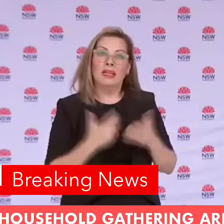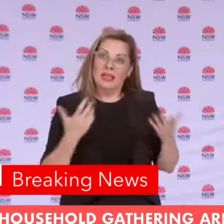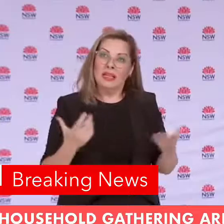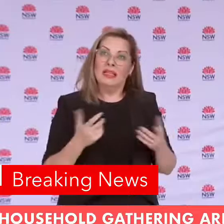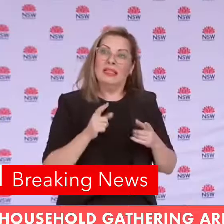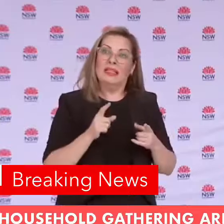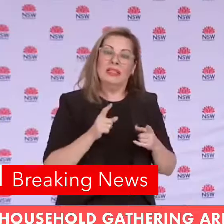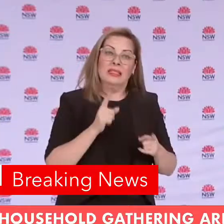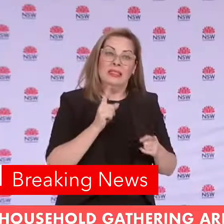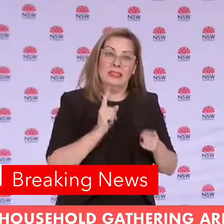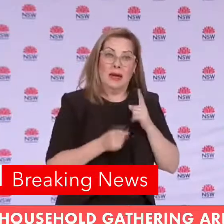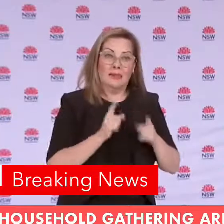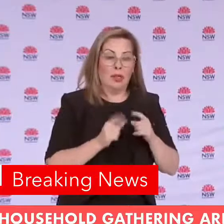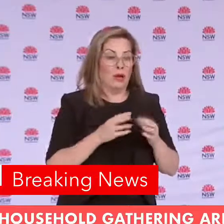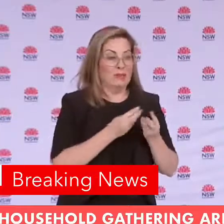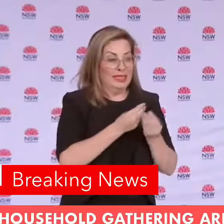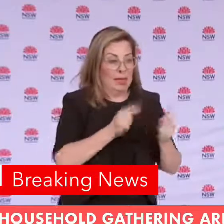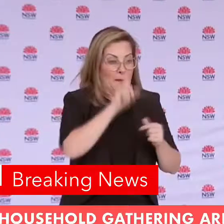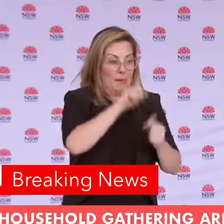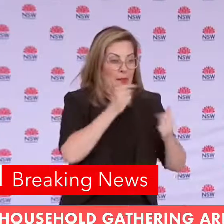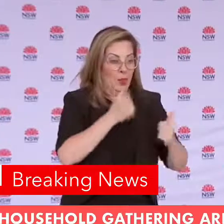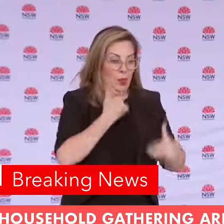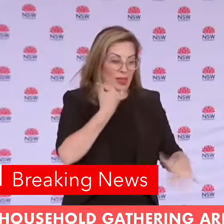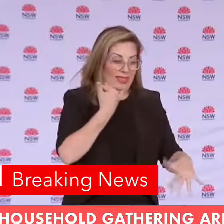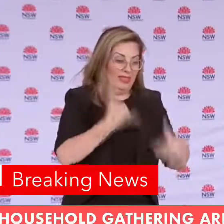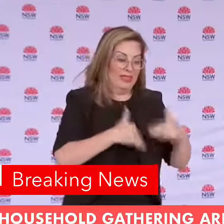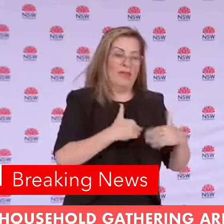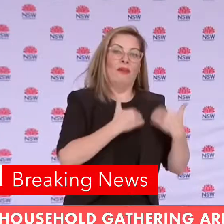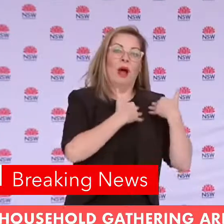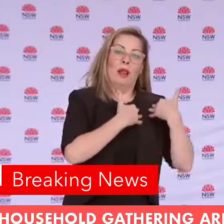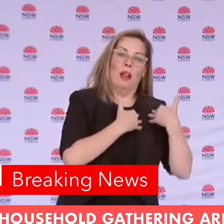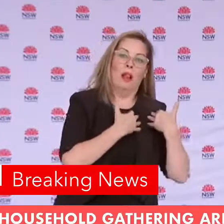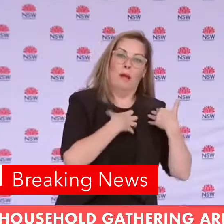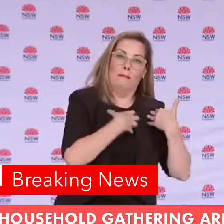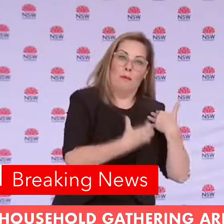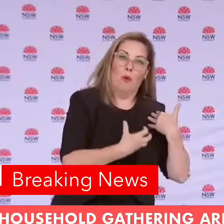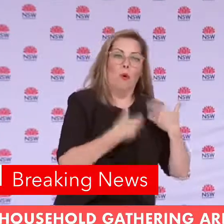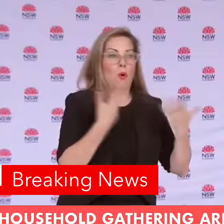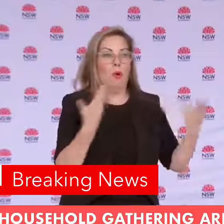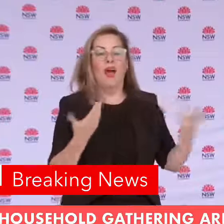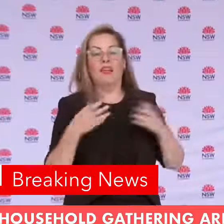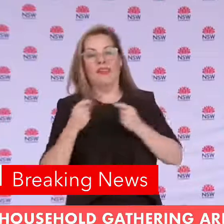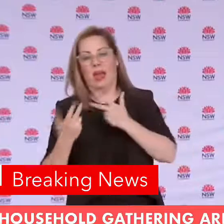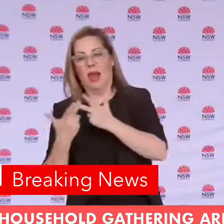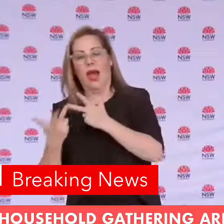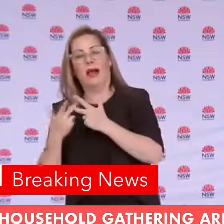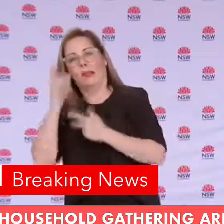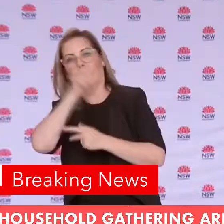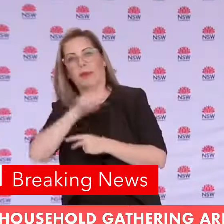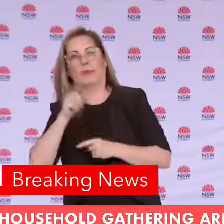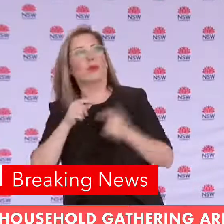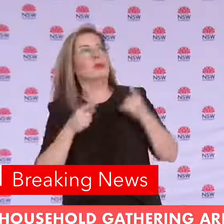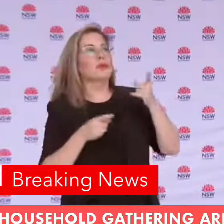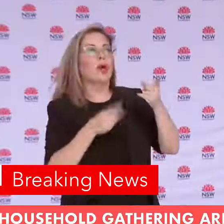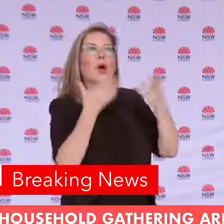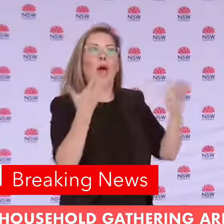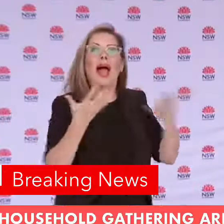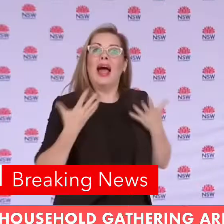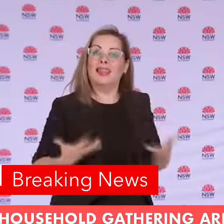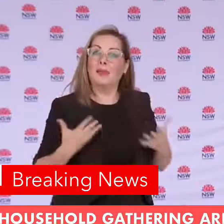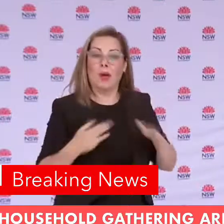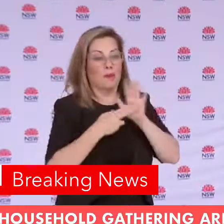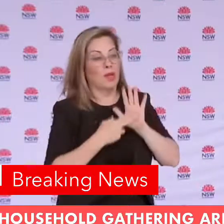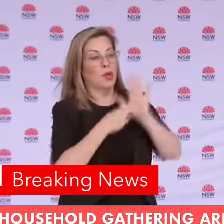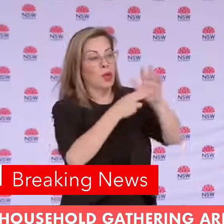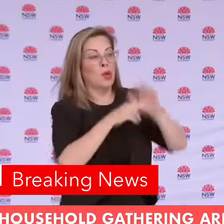heavier responsibility than others. And in this instance, it's the community of the Avalon area and the Northern Beaches that are really bearing the load of having